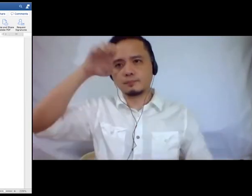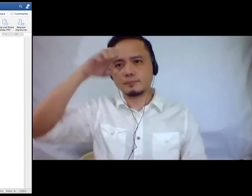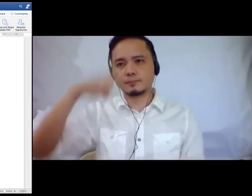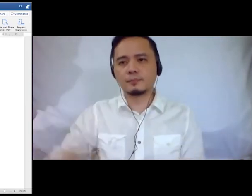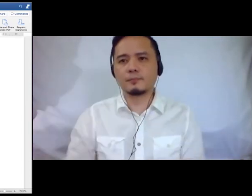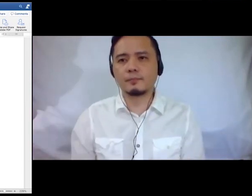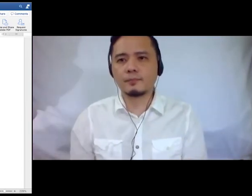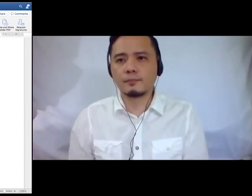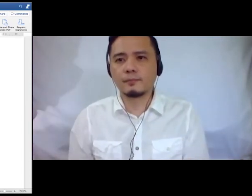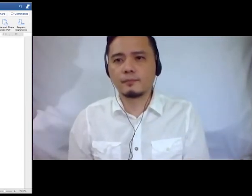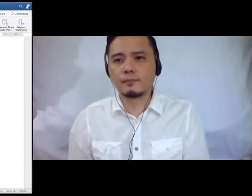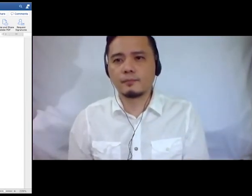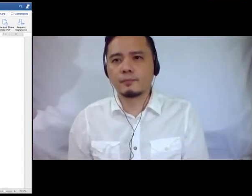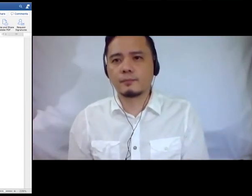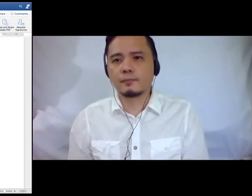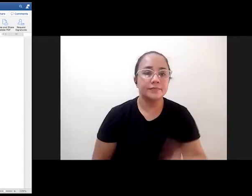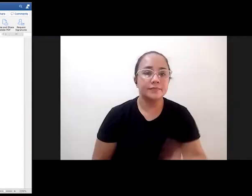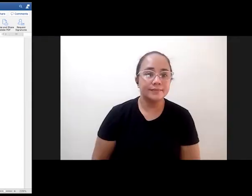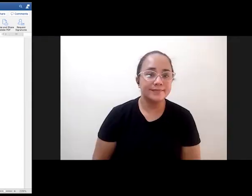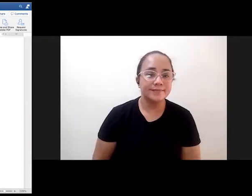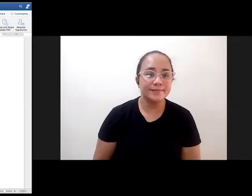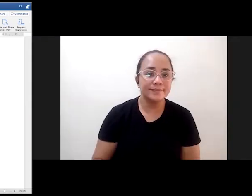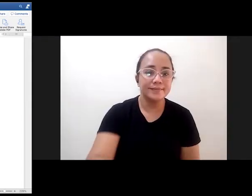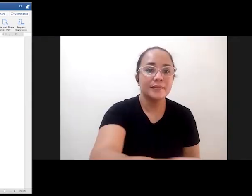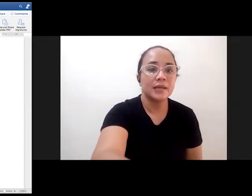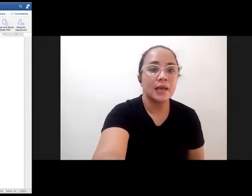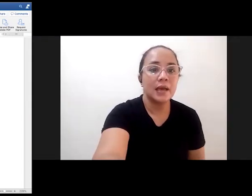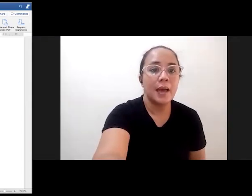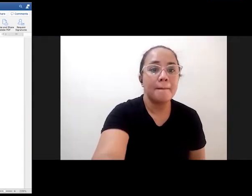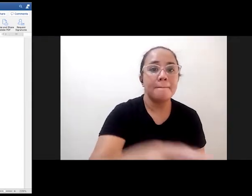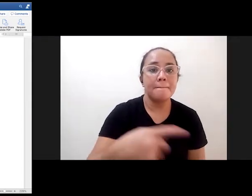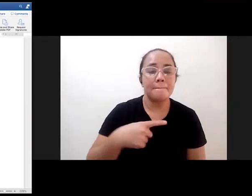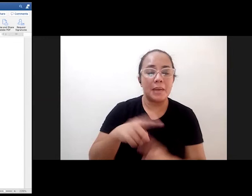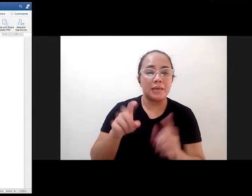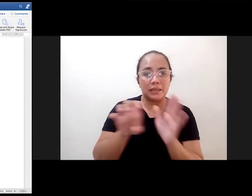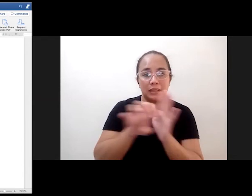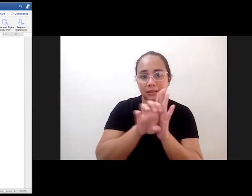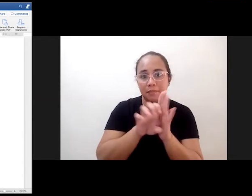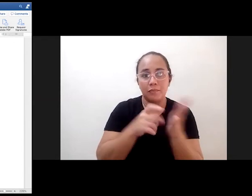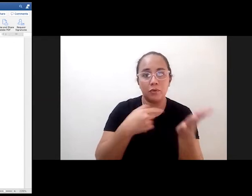No. But with an example like list in order,